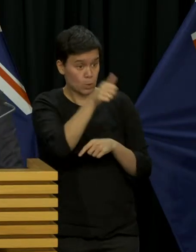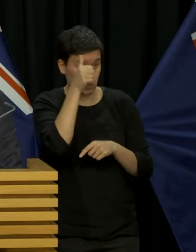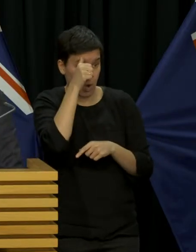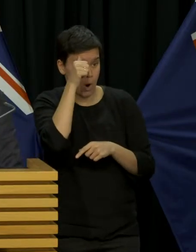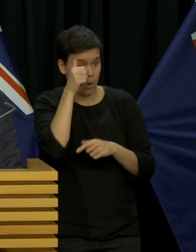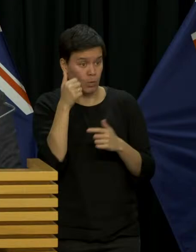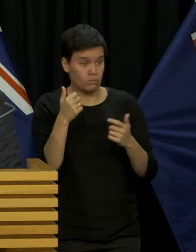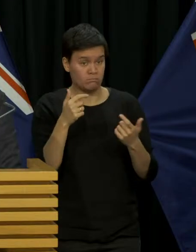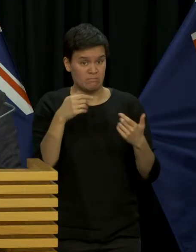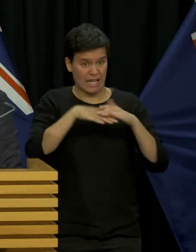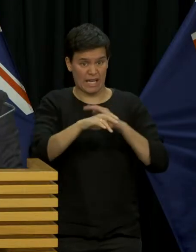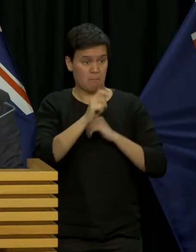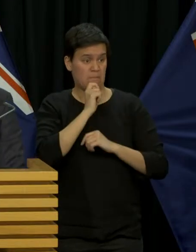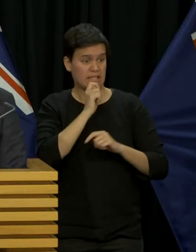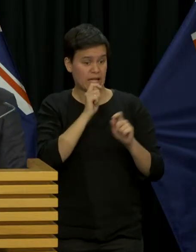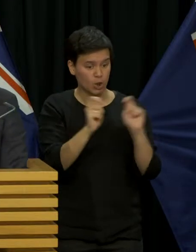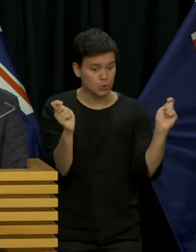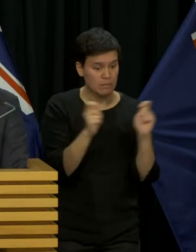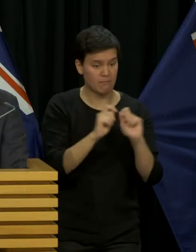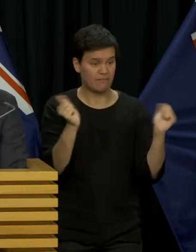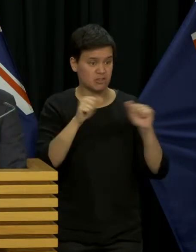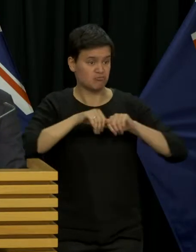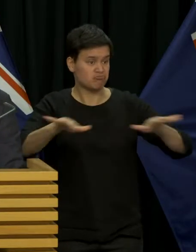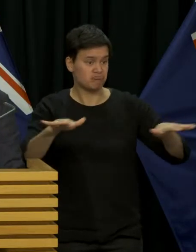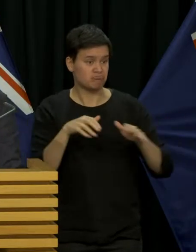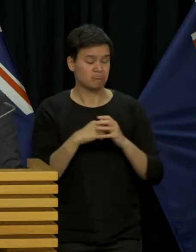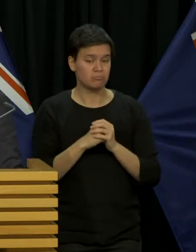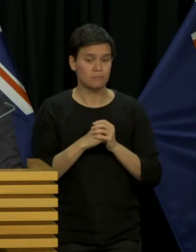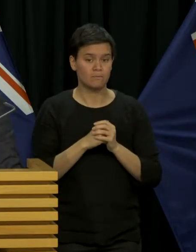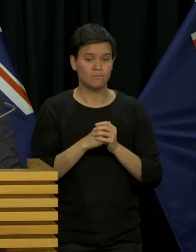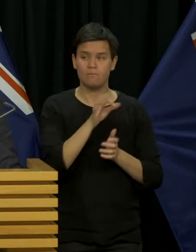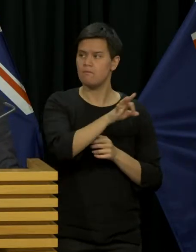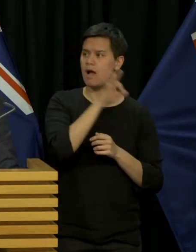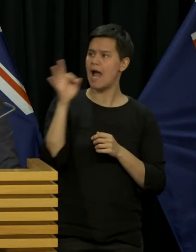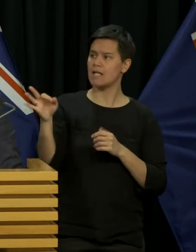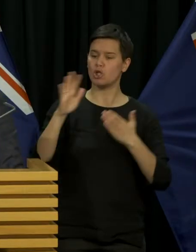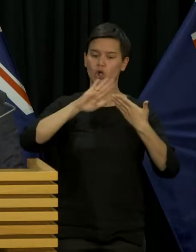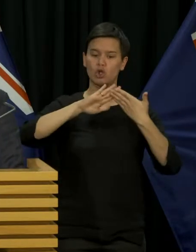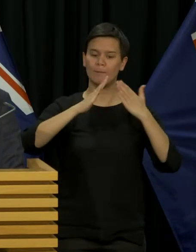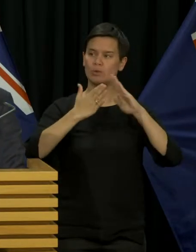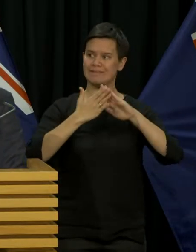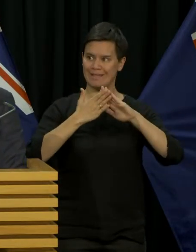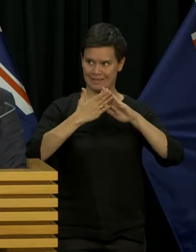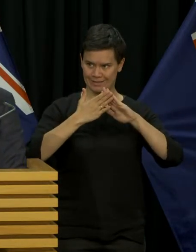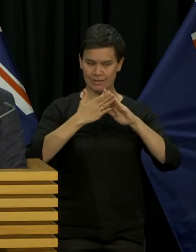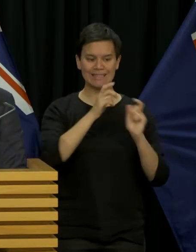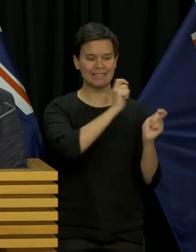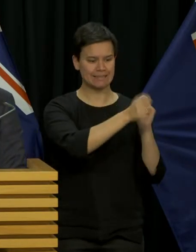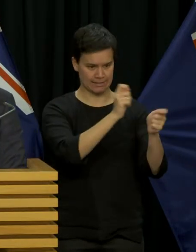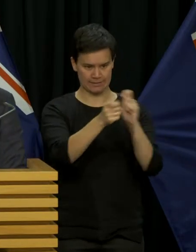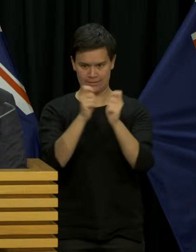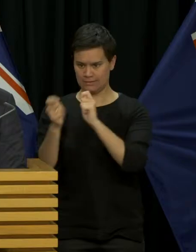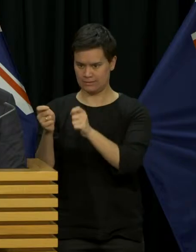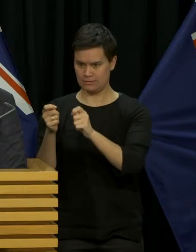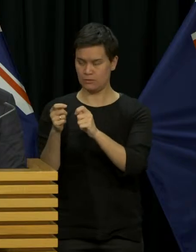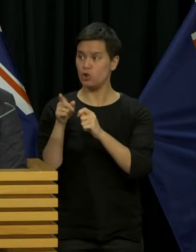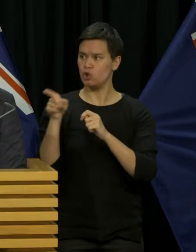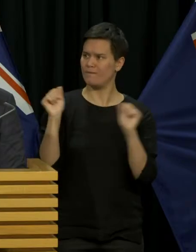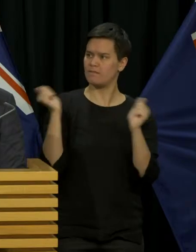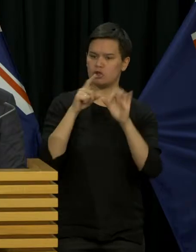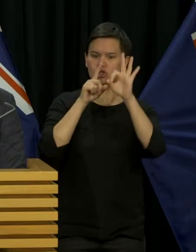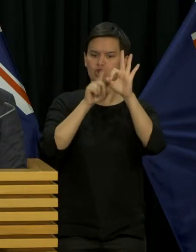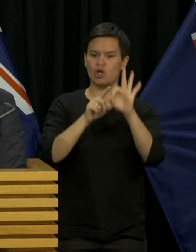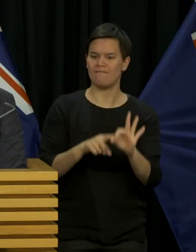already been well canvassed in the media. On the community testing going forward, you've had this feedback now on some of the